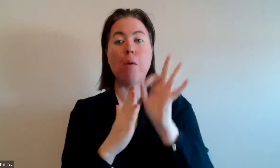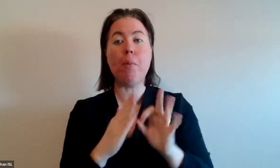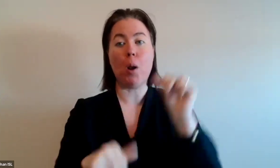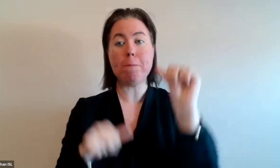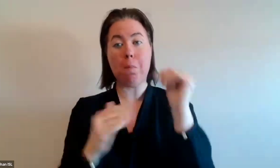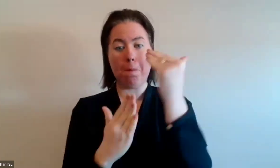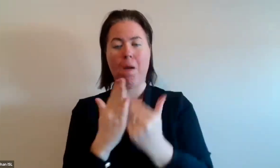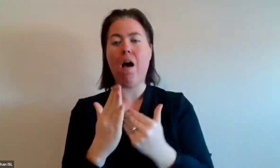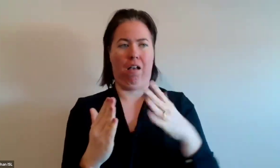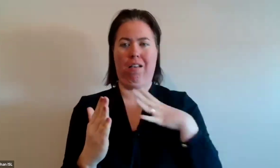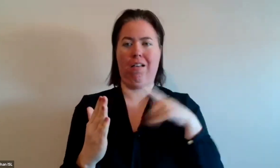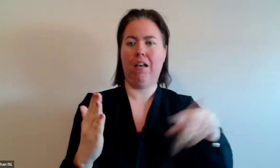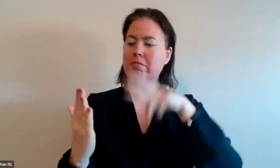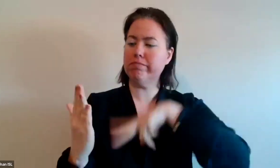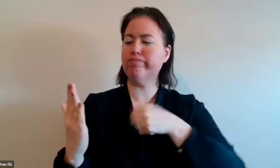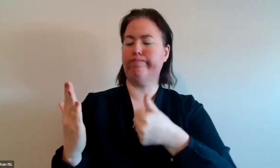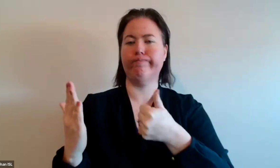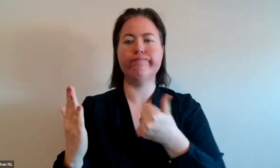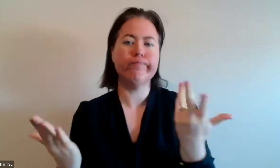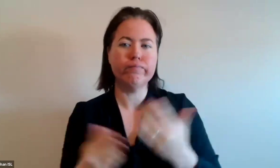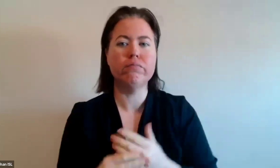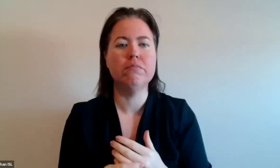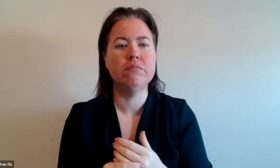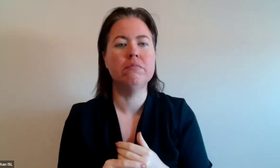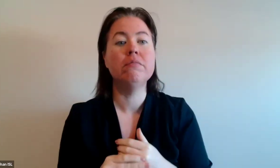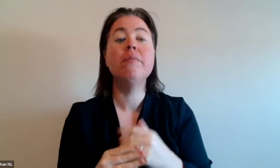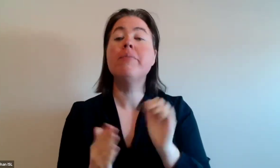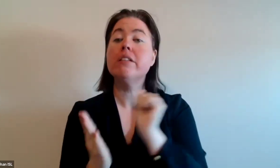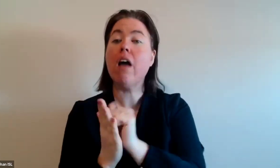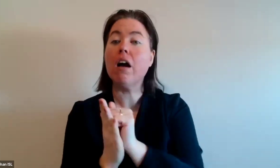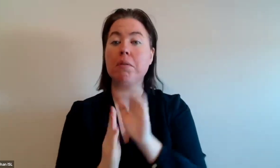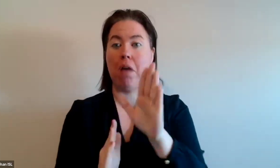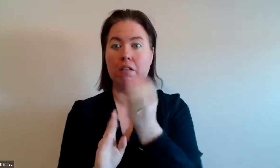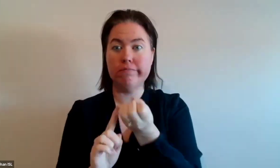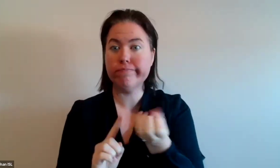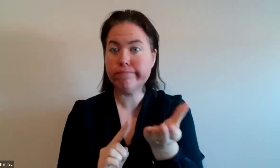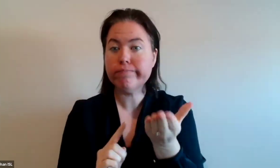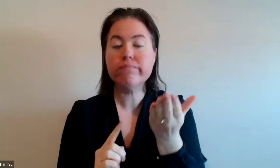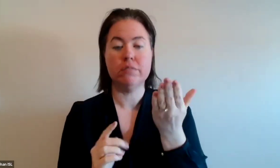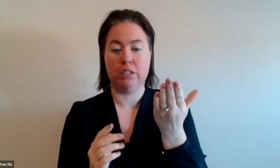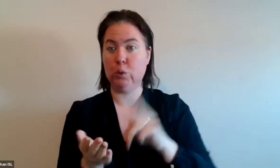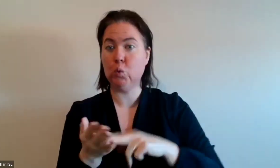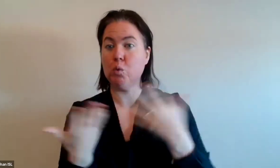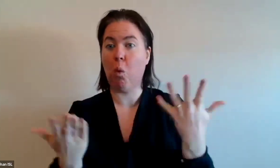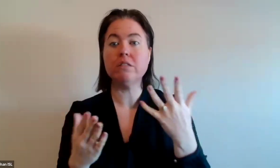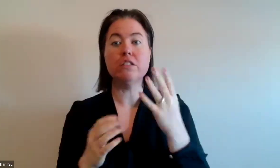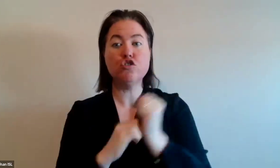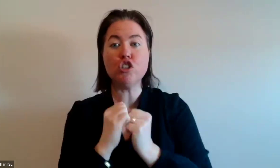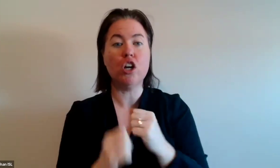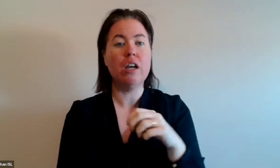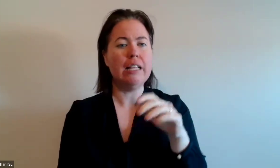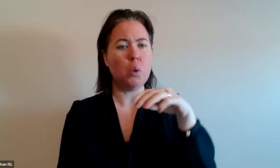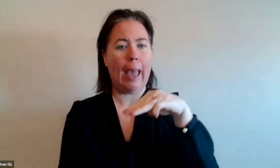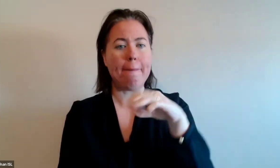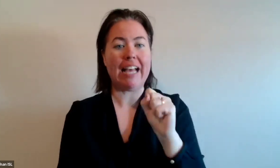the better it is for everybody. Documents must be submitted in either Microsoft Word or rich text format for